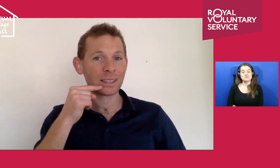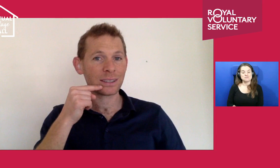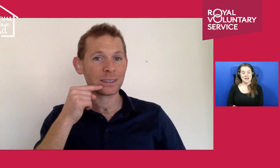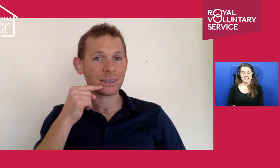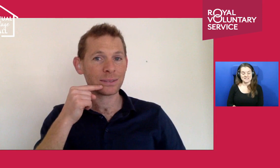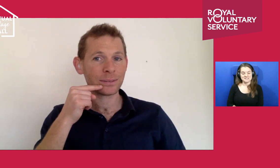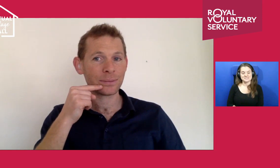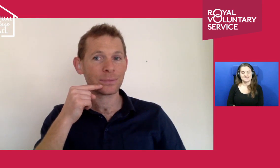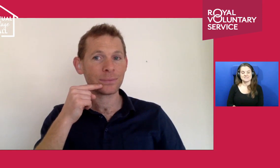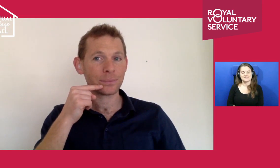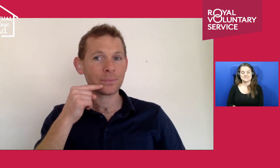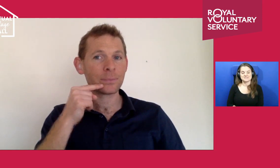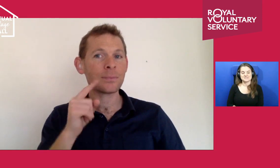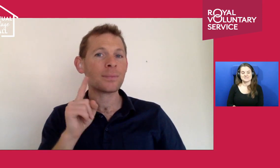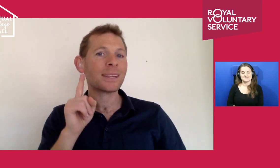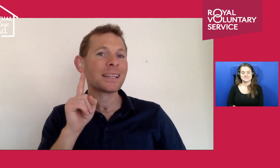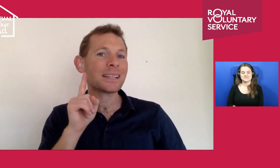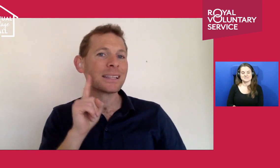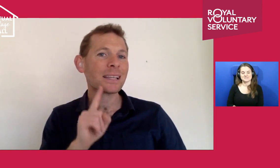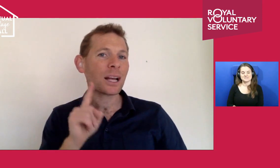so red,